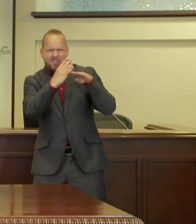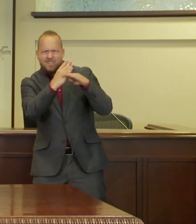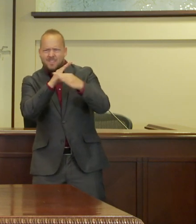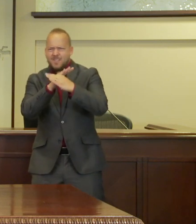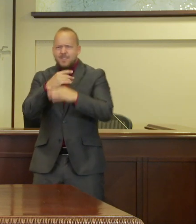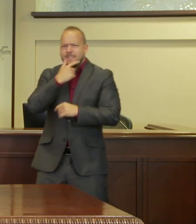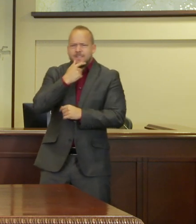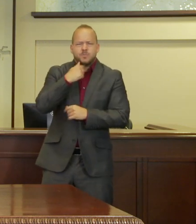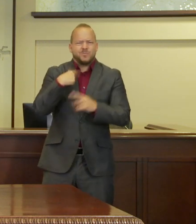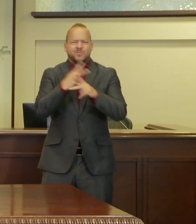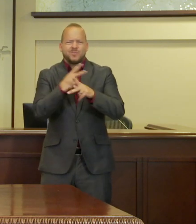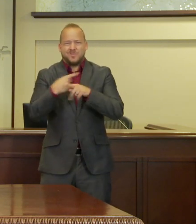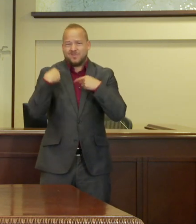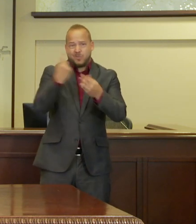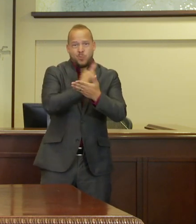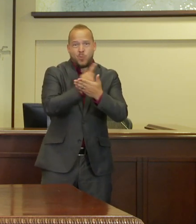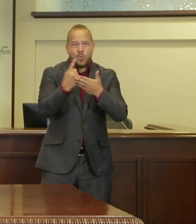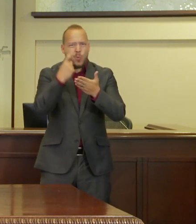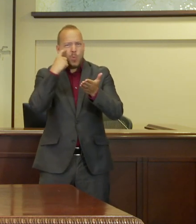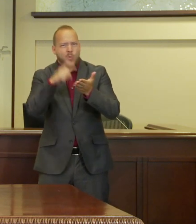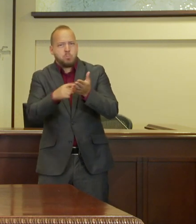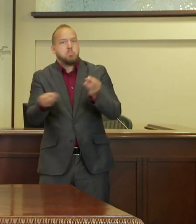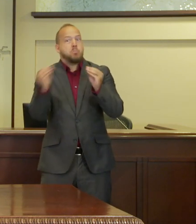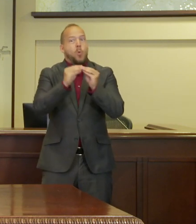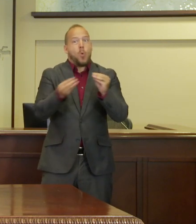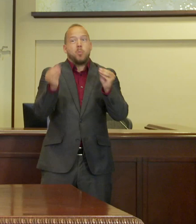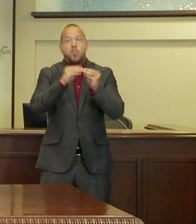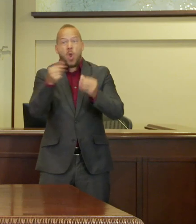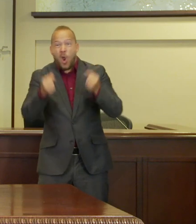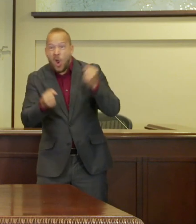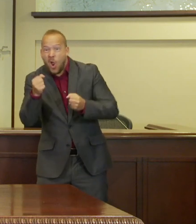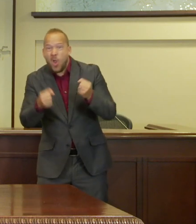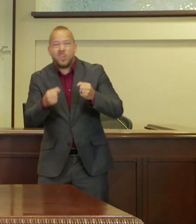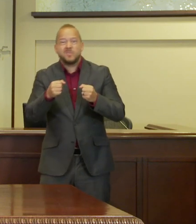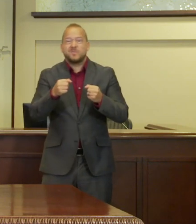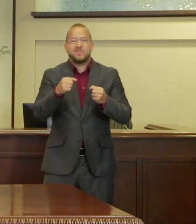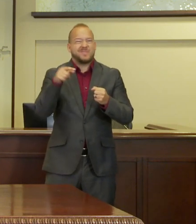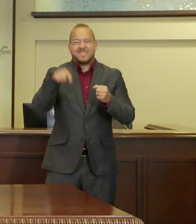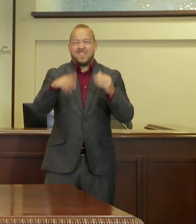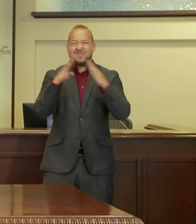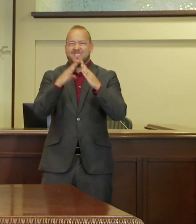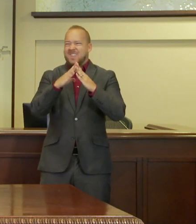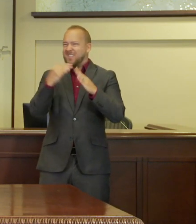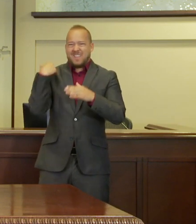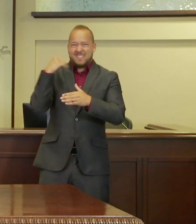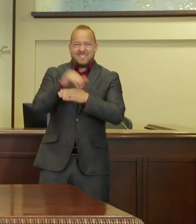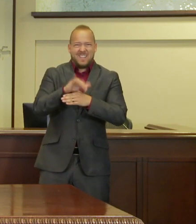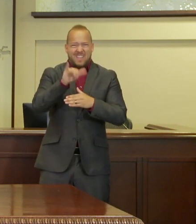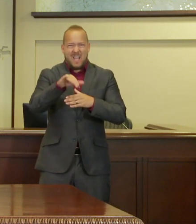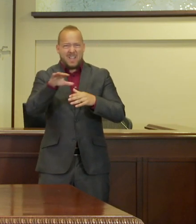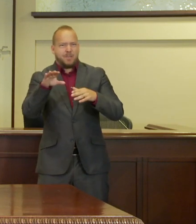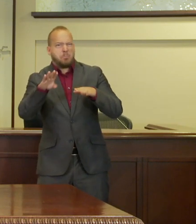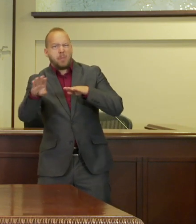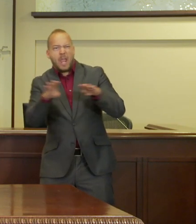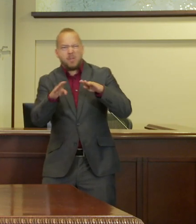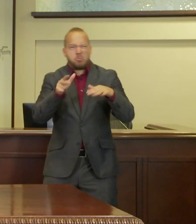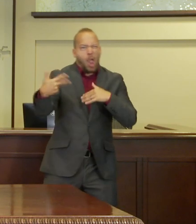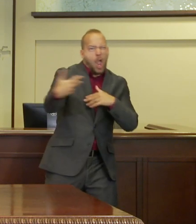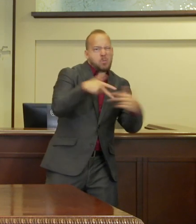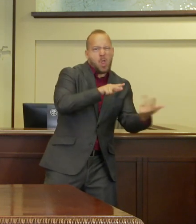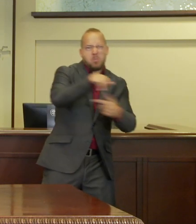week goes on, as more and more vehicles, as I said, there was some driving behavior downtown last night that is really,